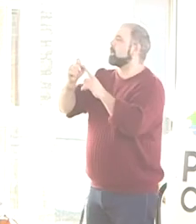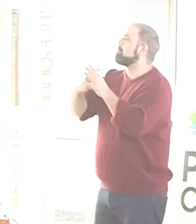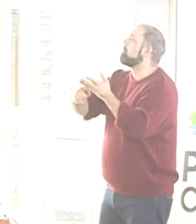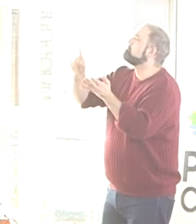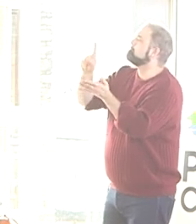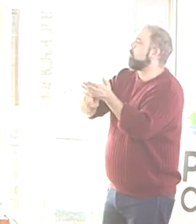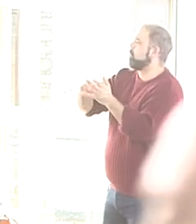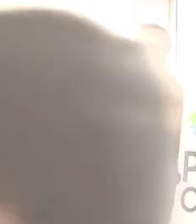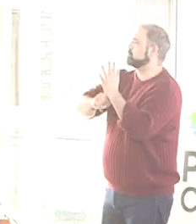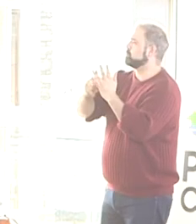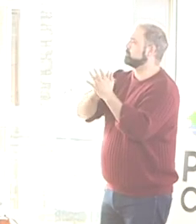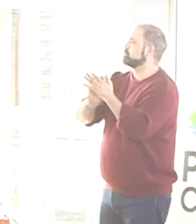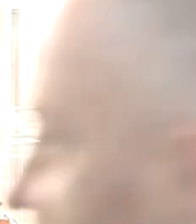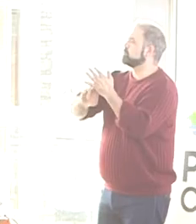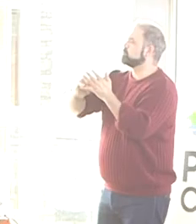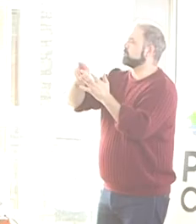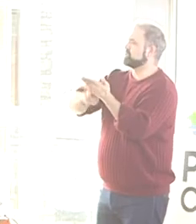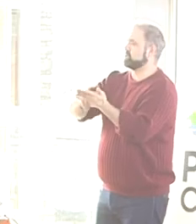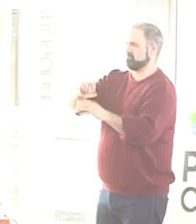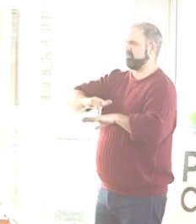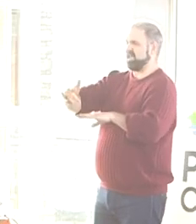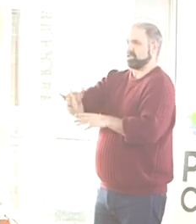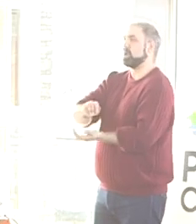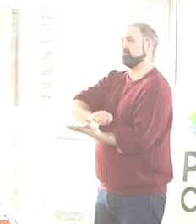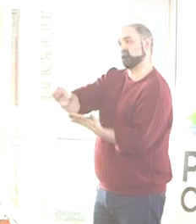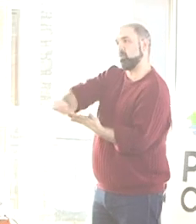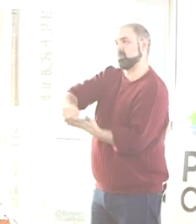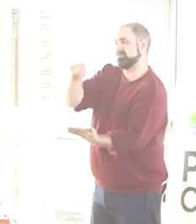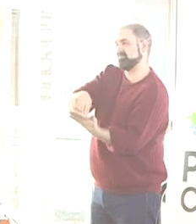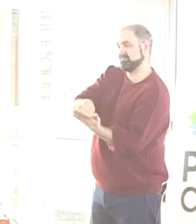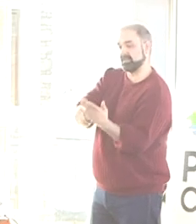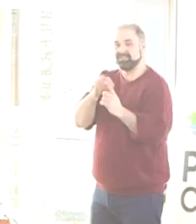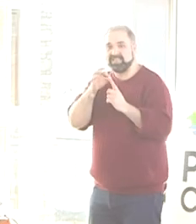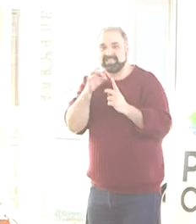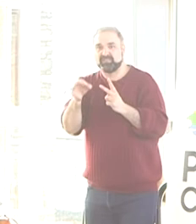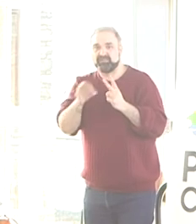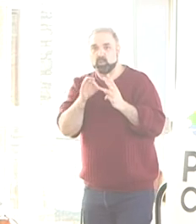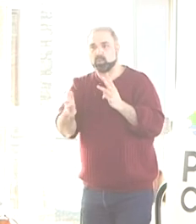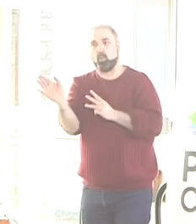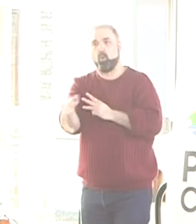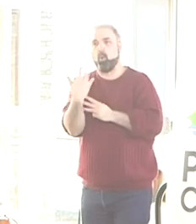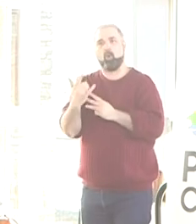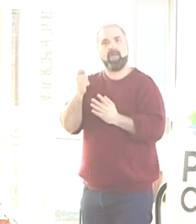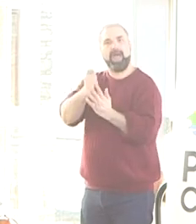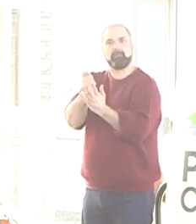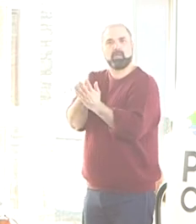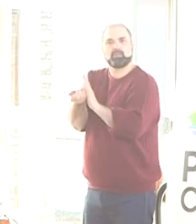Oh, there you go. It's Professor Paul Johnson. And it has interviews with all the Strasbourg